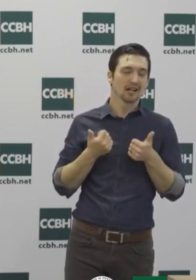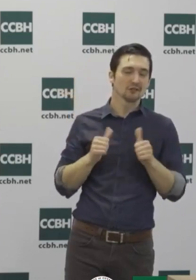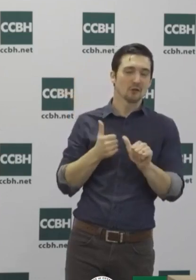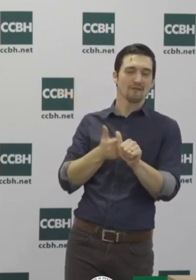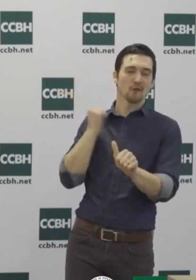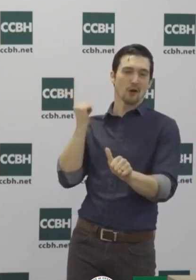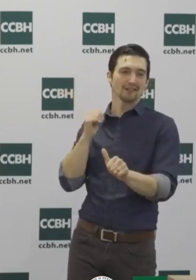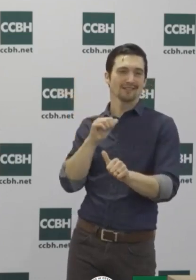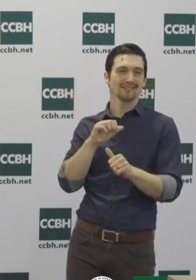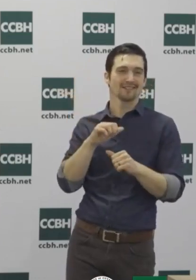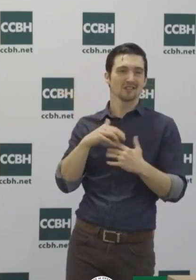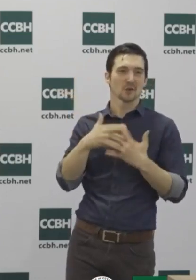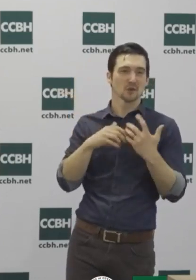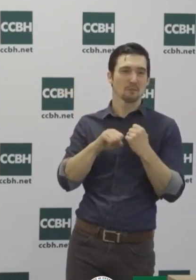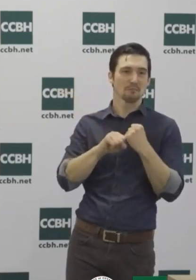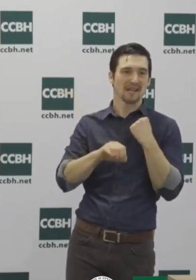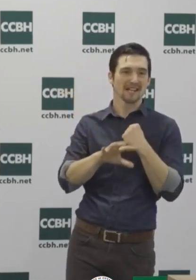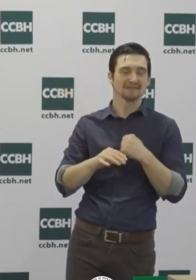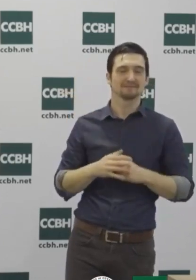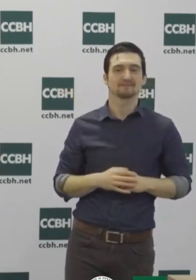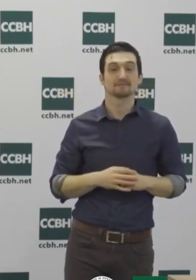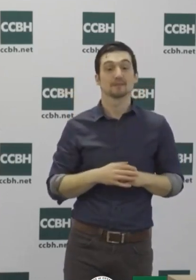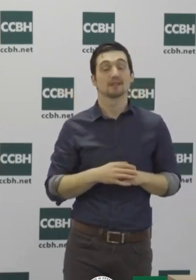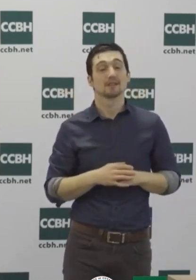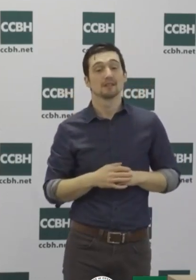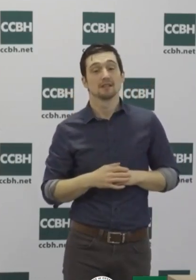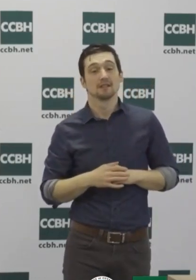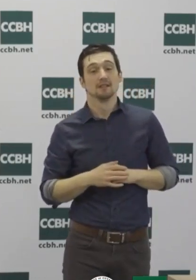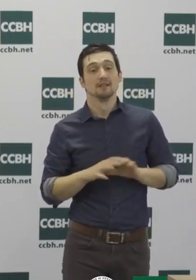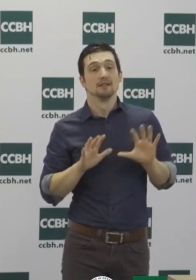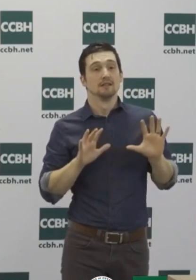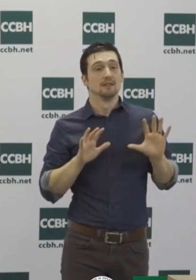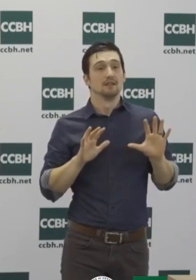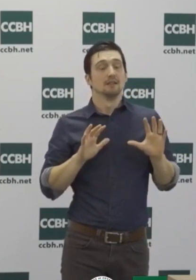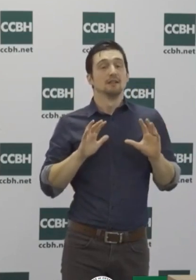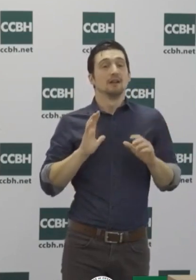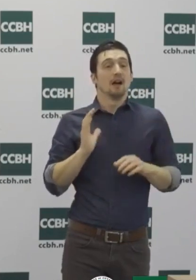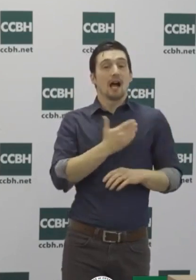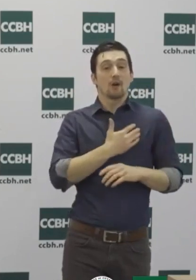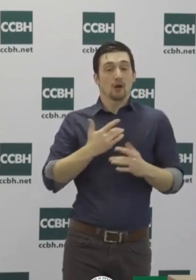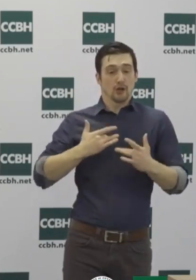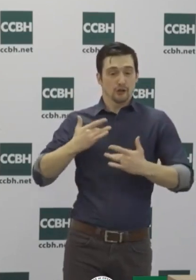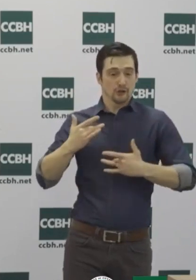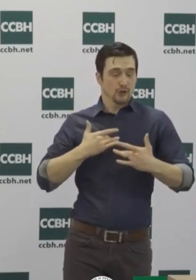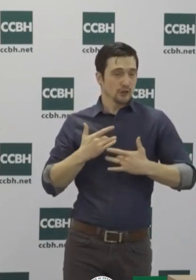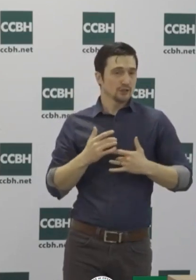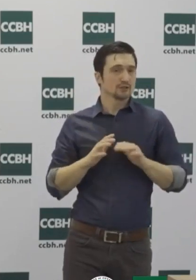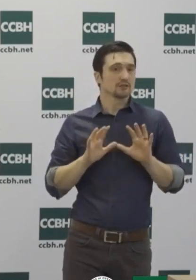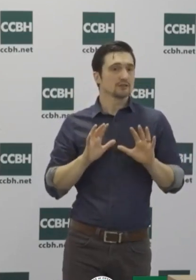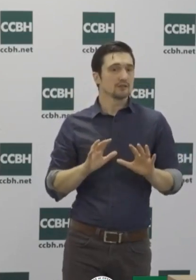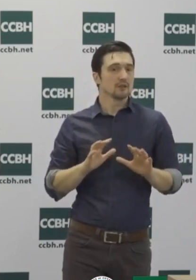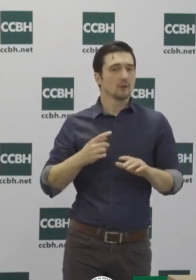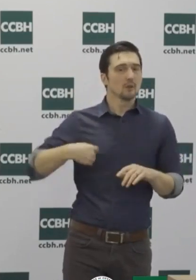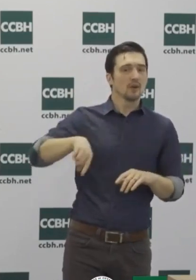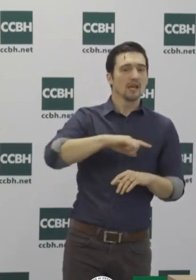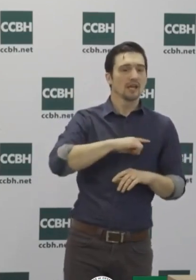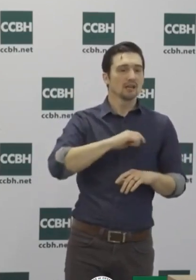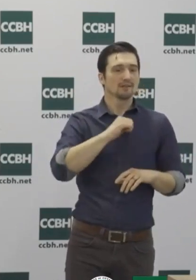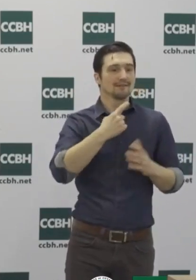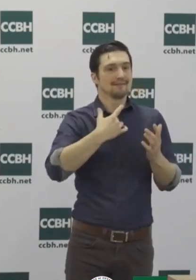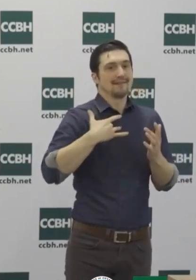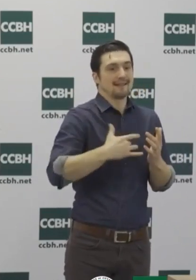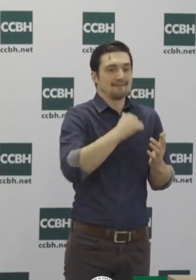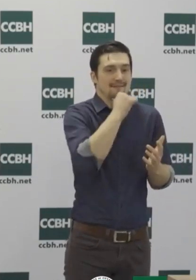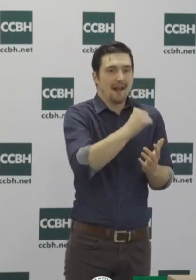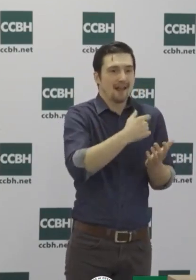But one of the concerns that I see a lot are about us not really talking about those who recover. And thankfully, most people who will